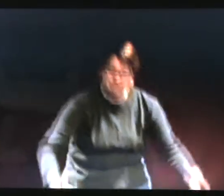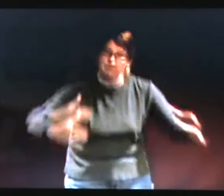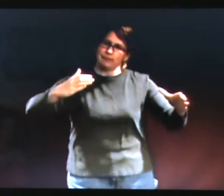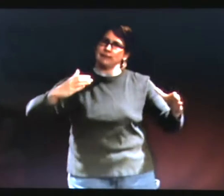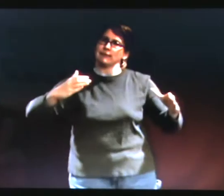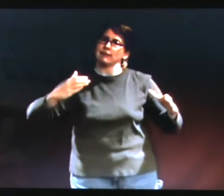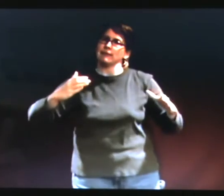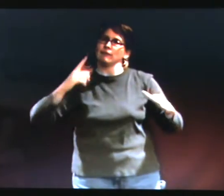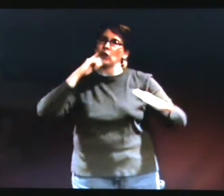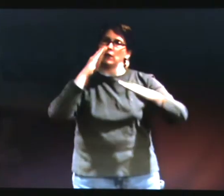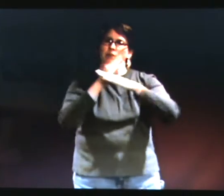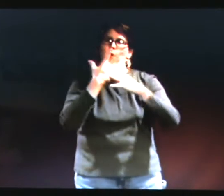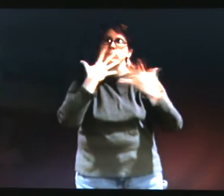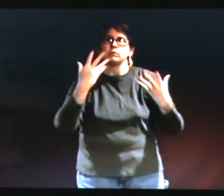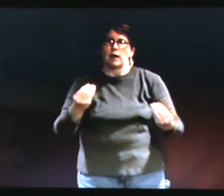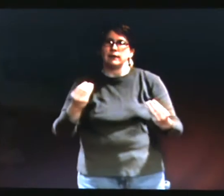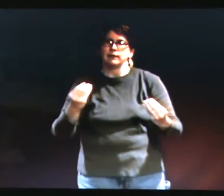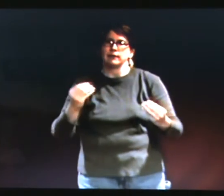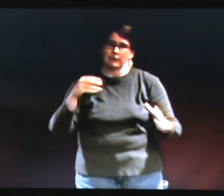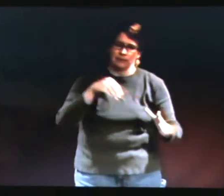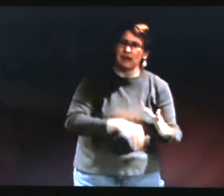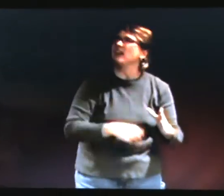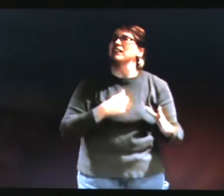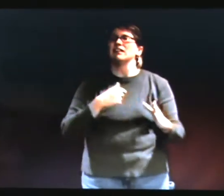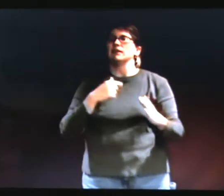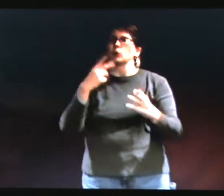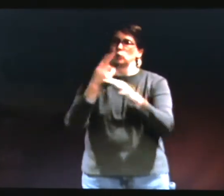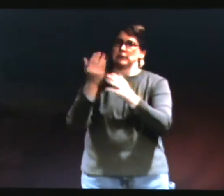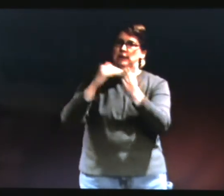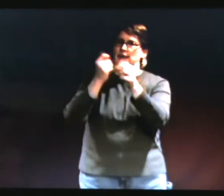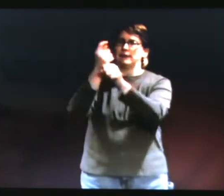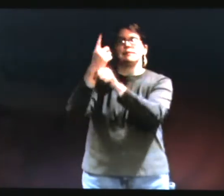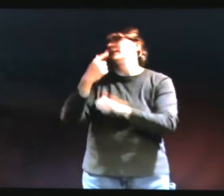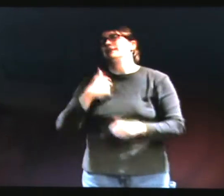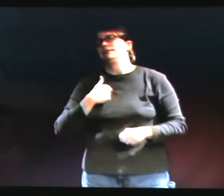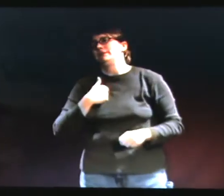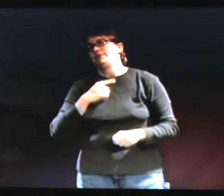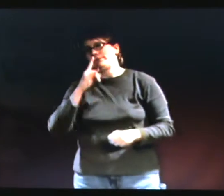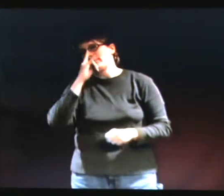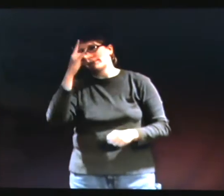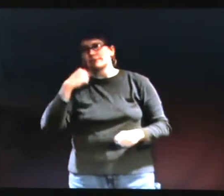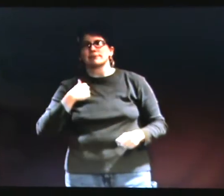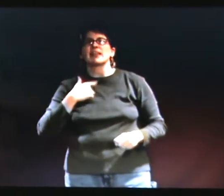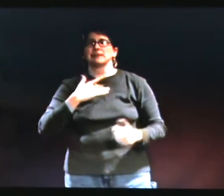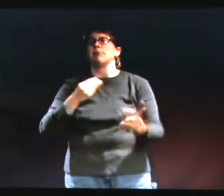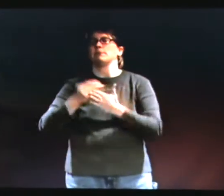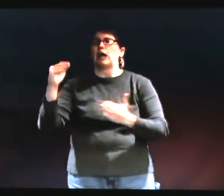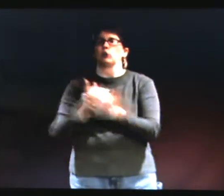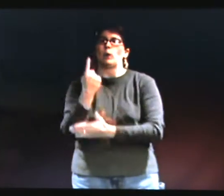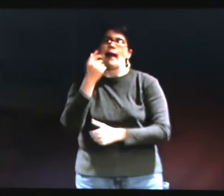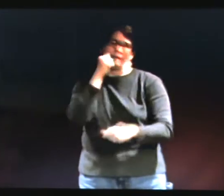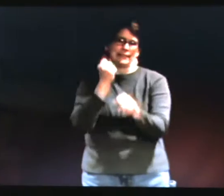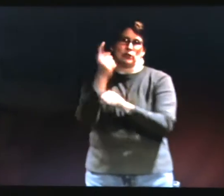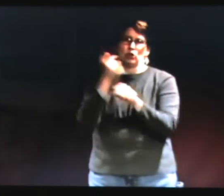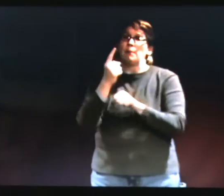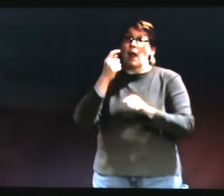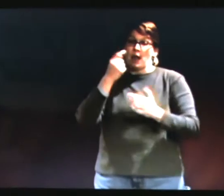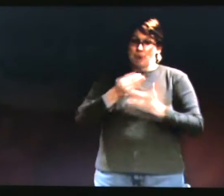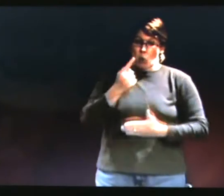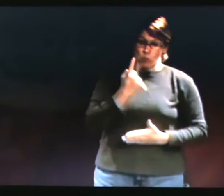With their Duluth pack, some people put a plastic bag in there so that they can use it every year, but I don't do